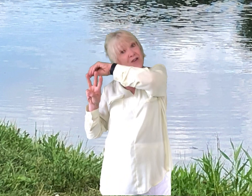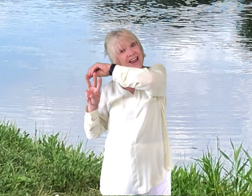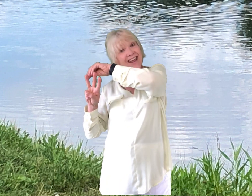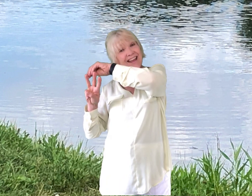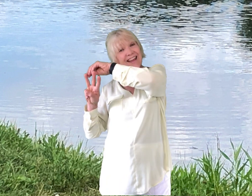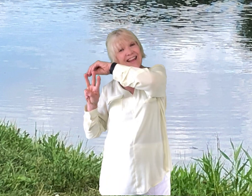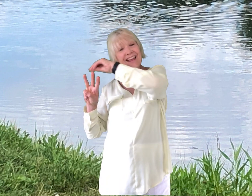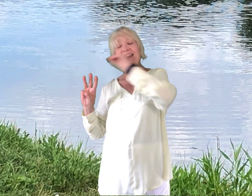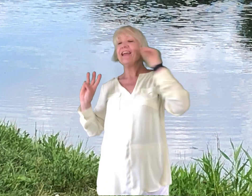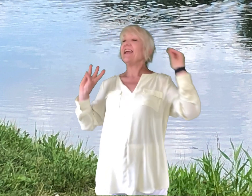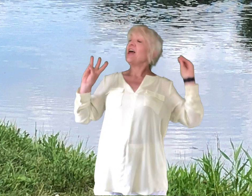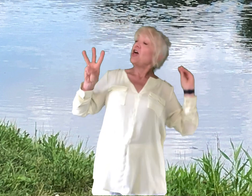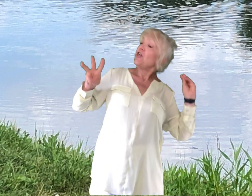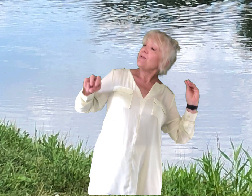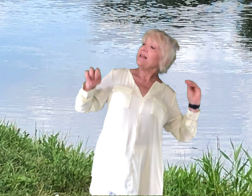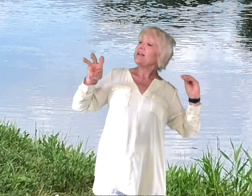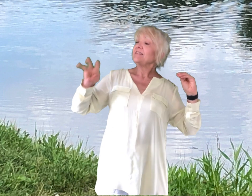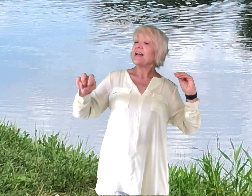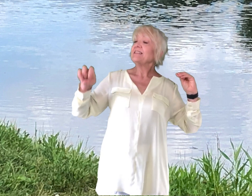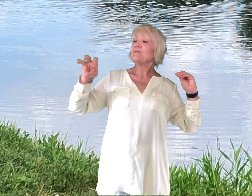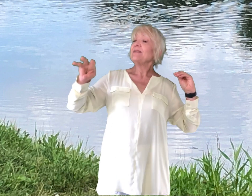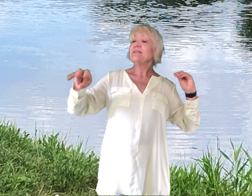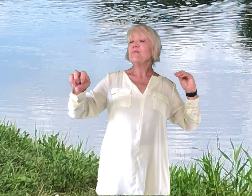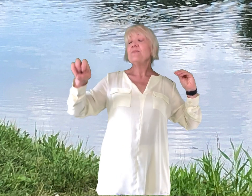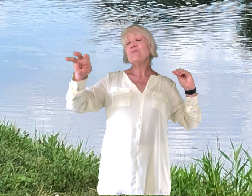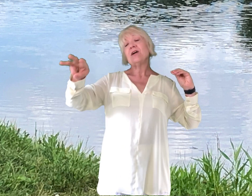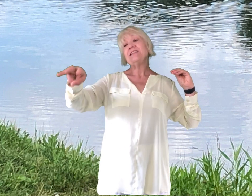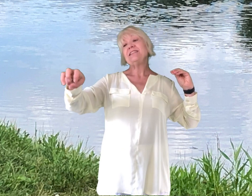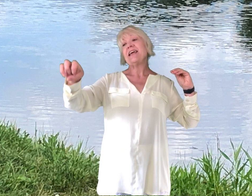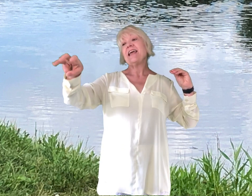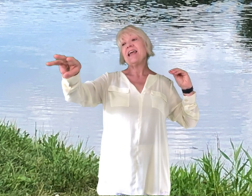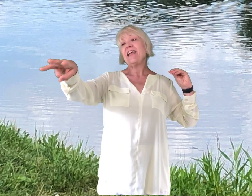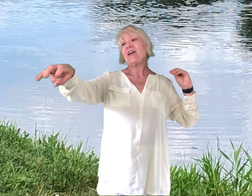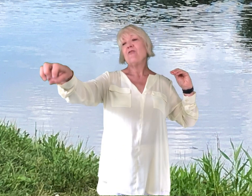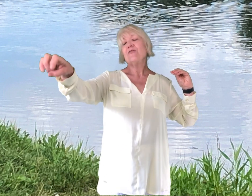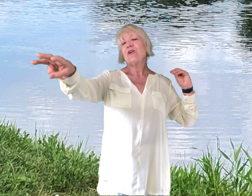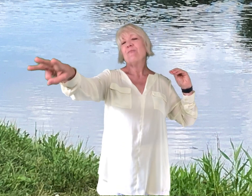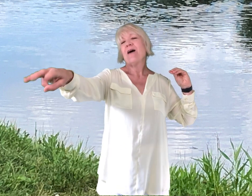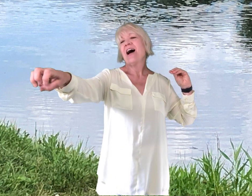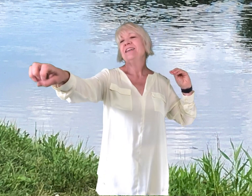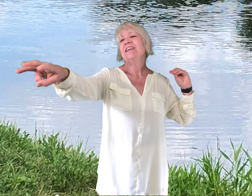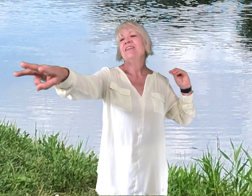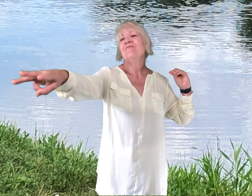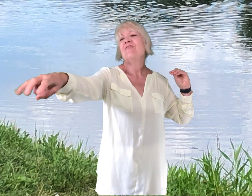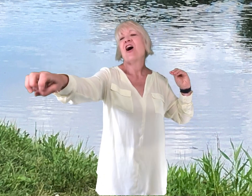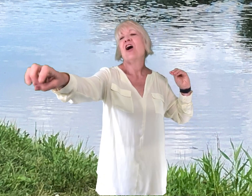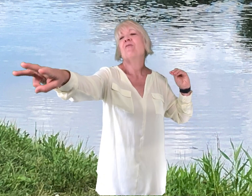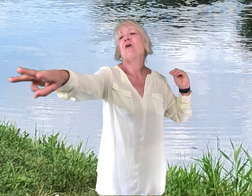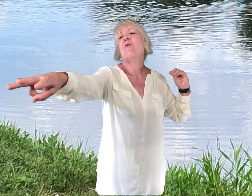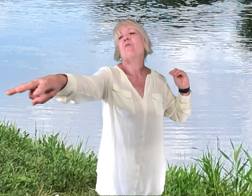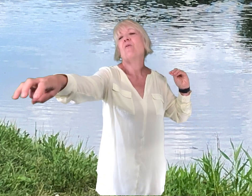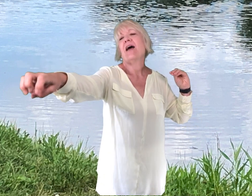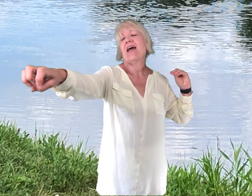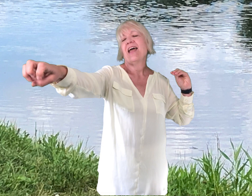three. Three little ducks went swimming one day over the pond and far away.